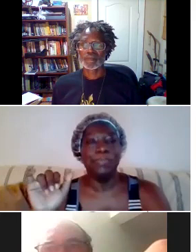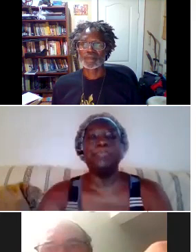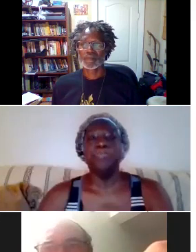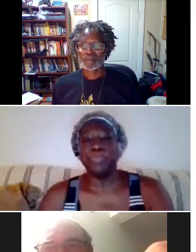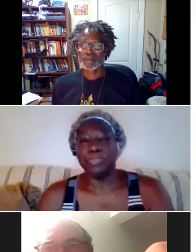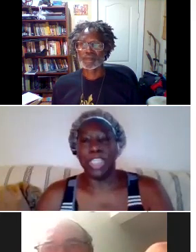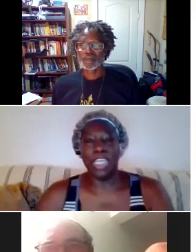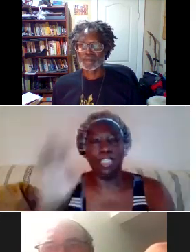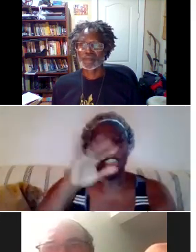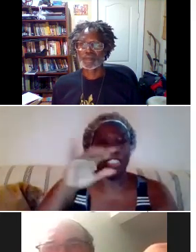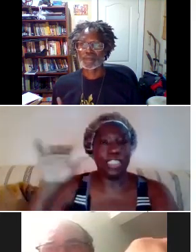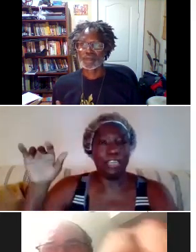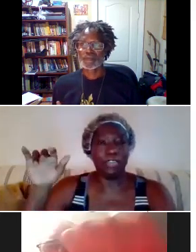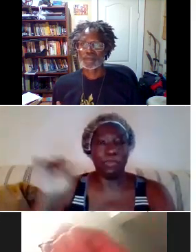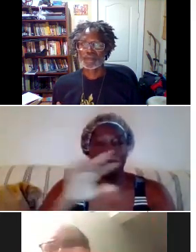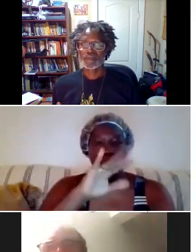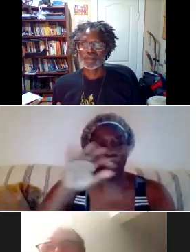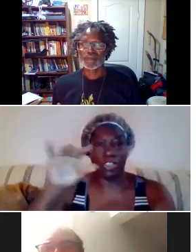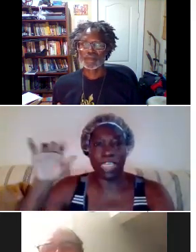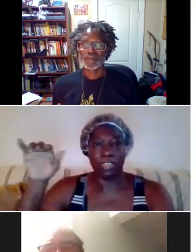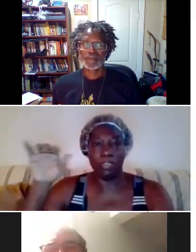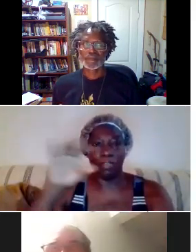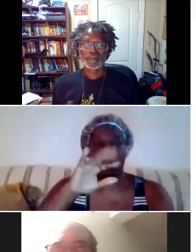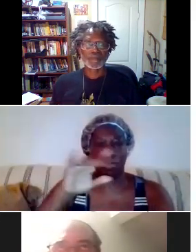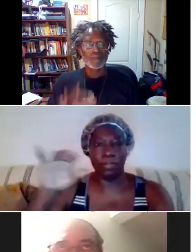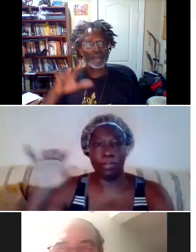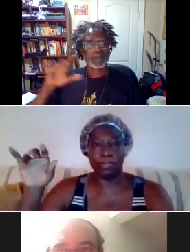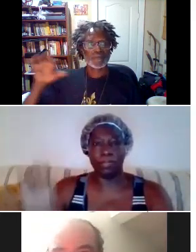spell. And this is a sign for finger spell.